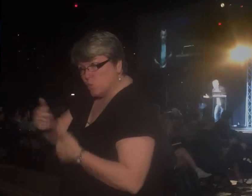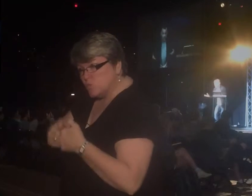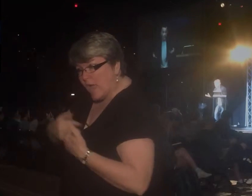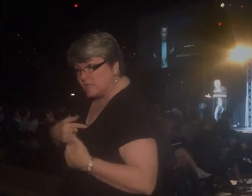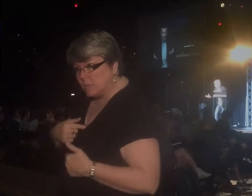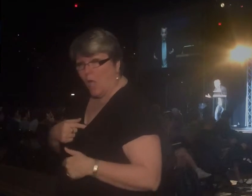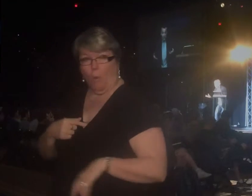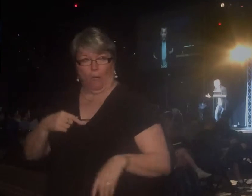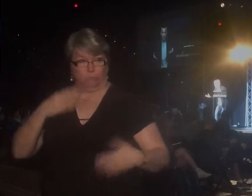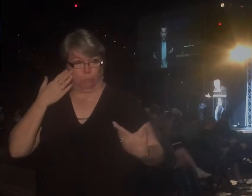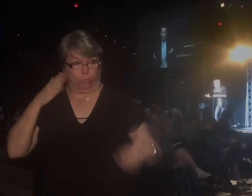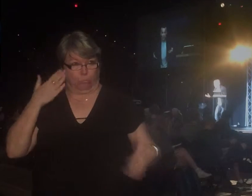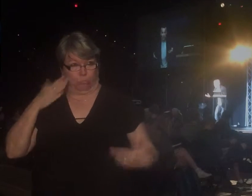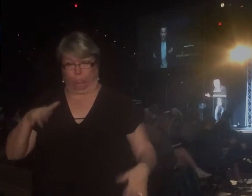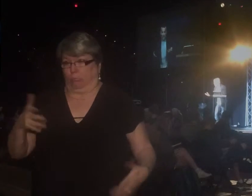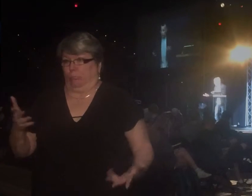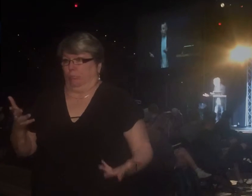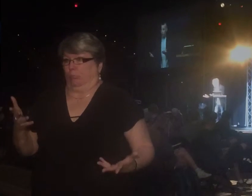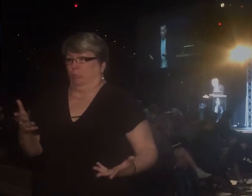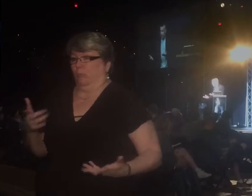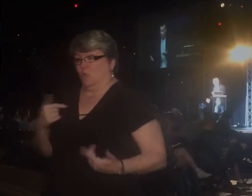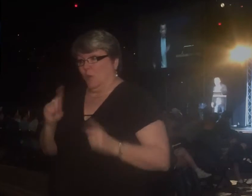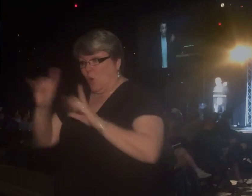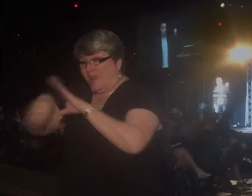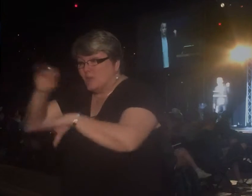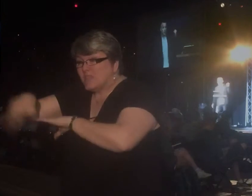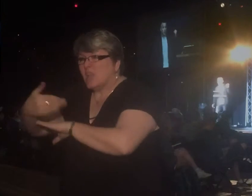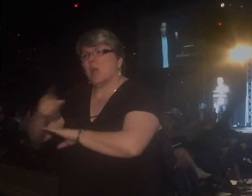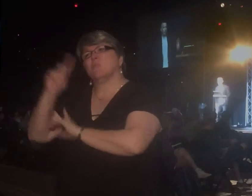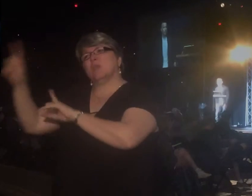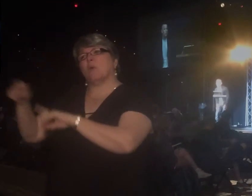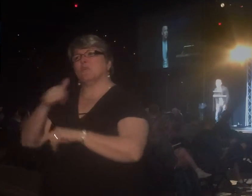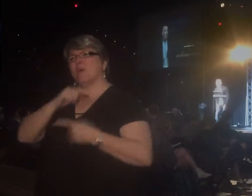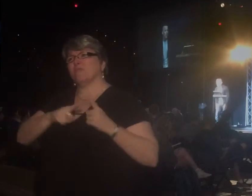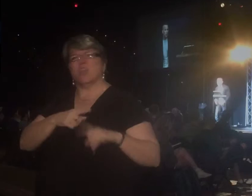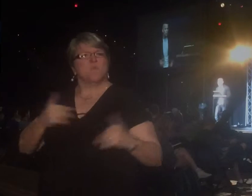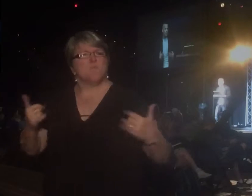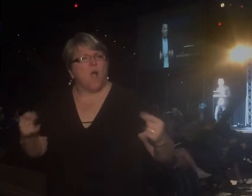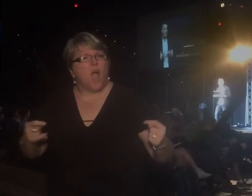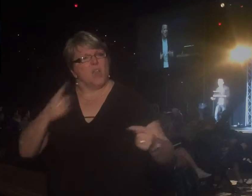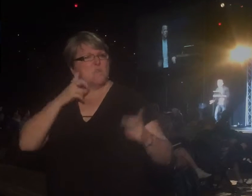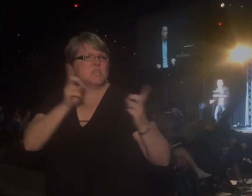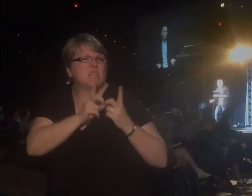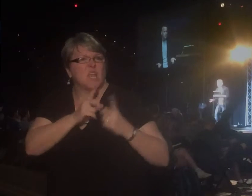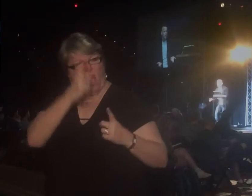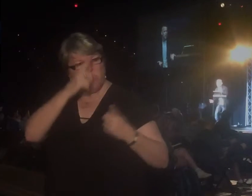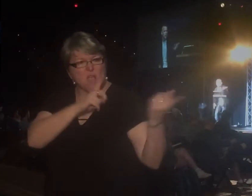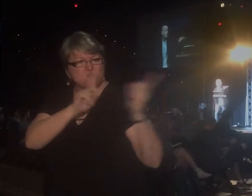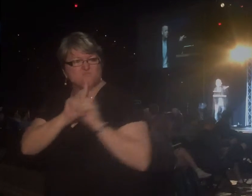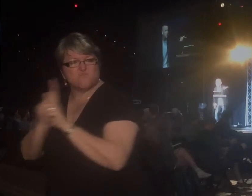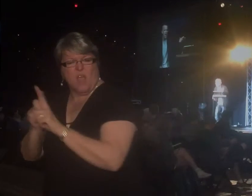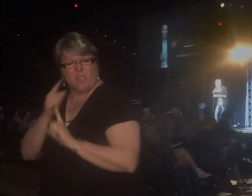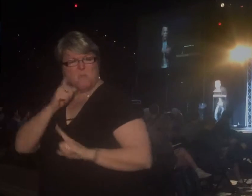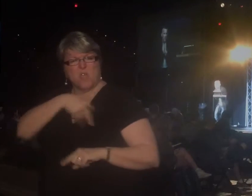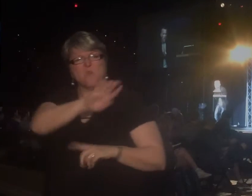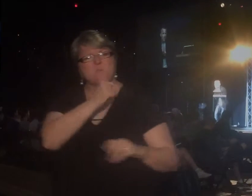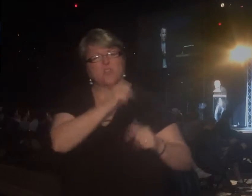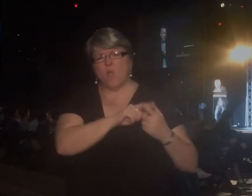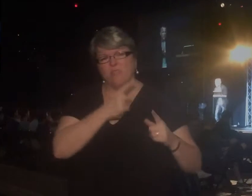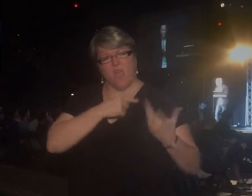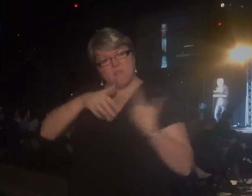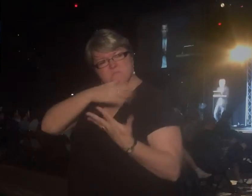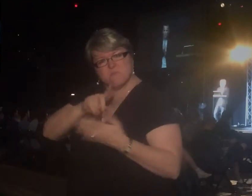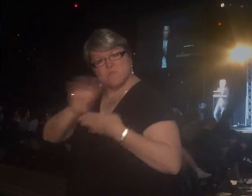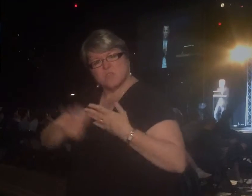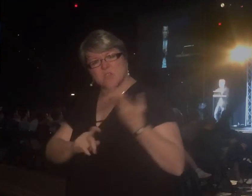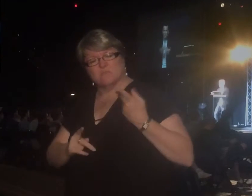boyfriend. You're supposed to text me. Oh, I didn't know that. Hey, so are we going out tonight? Well, I'm going out with my girlfriends. Wait, what? We're dating. I thought you were supposed to. Why are you going out with